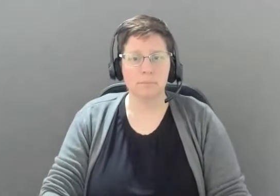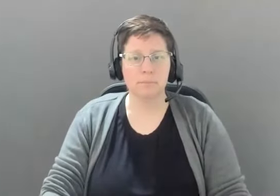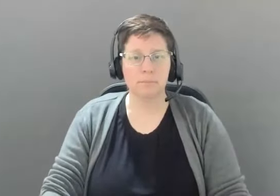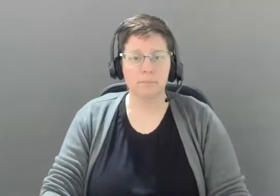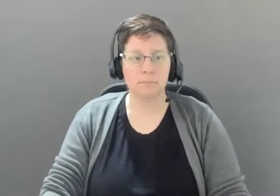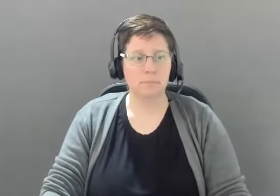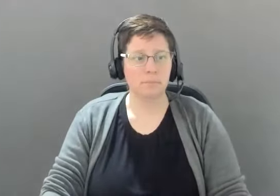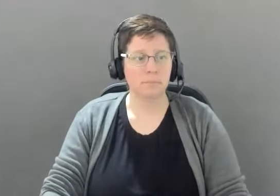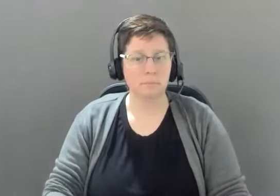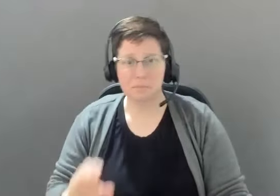Carrie, do you want to start with this one?